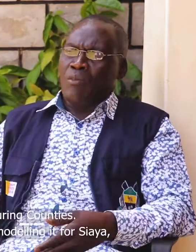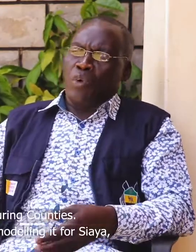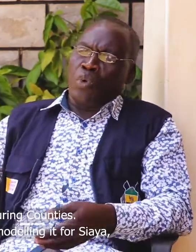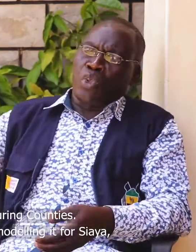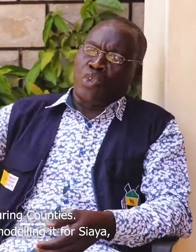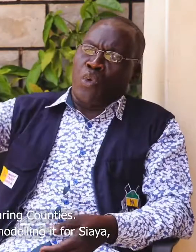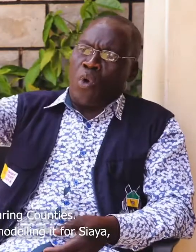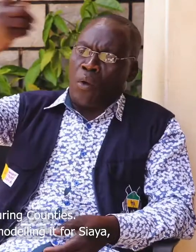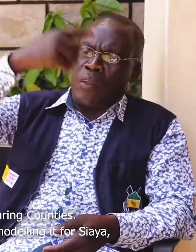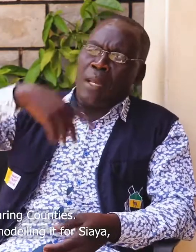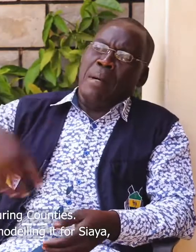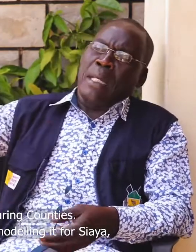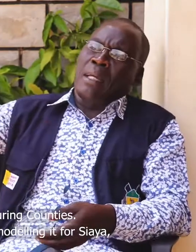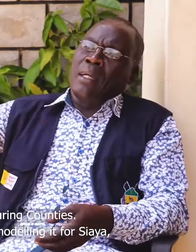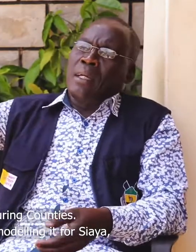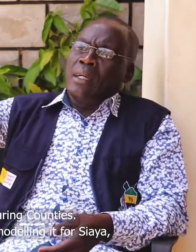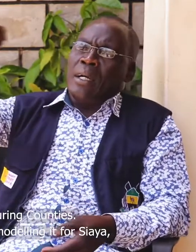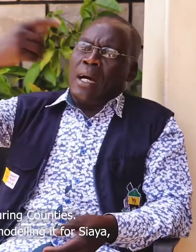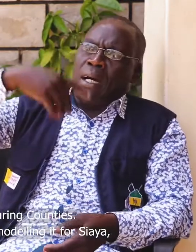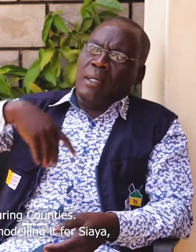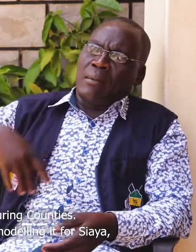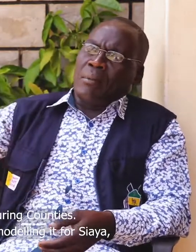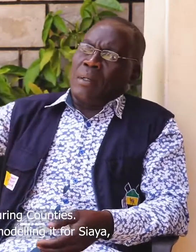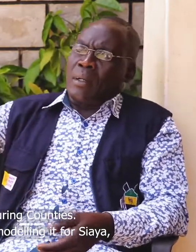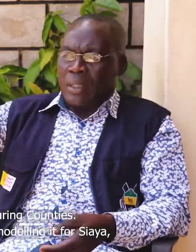it for also all the neighboring